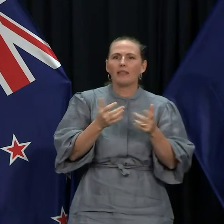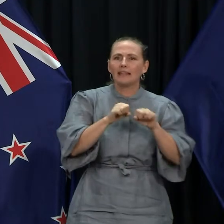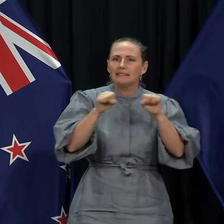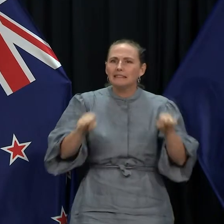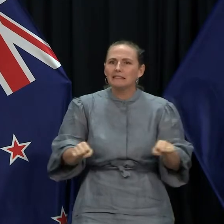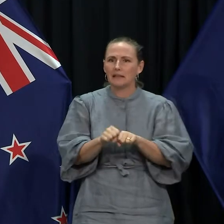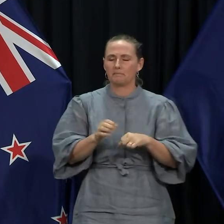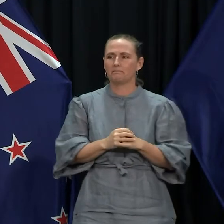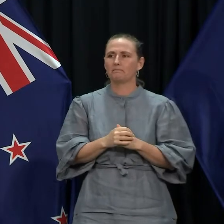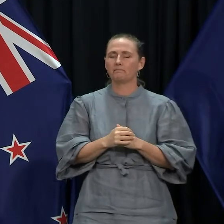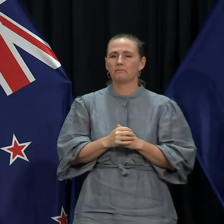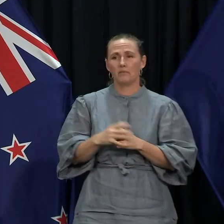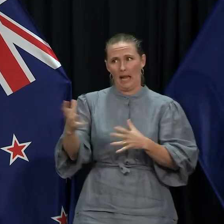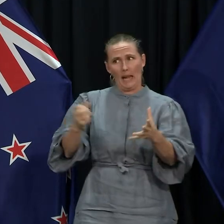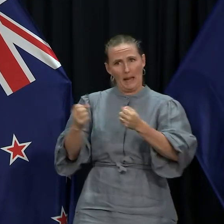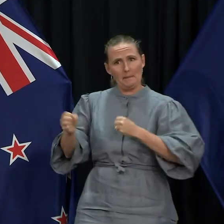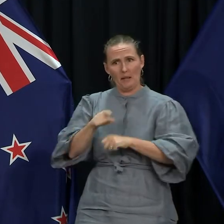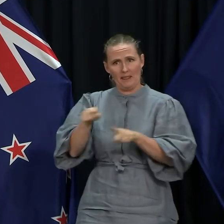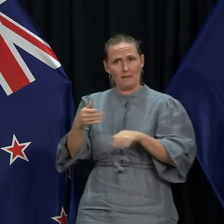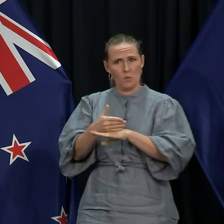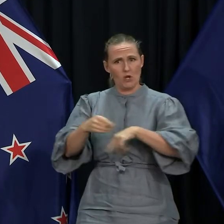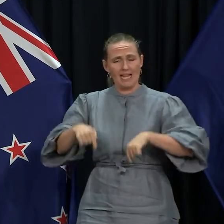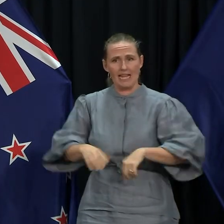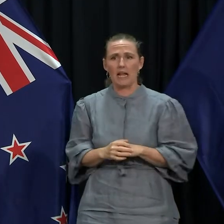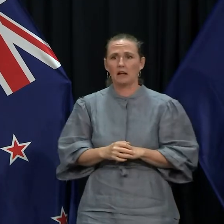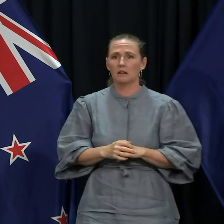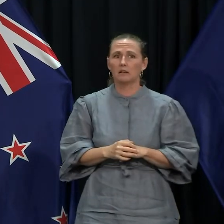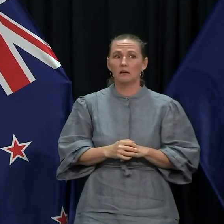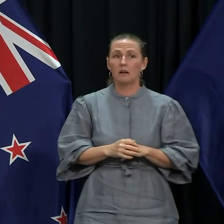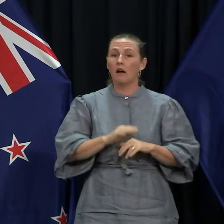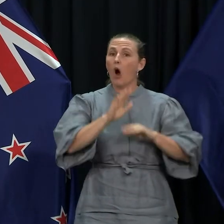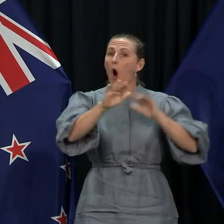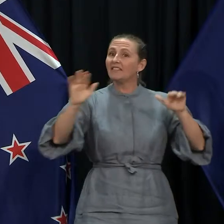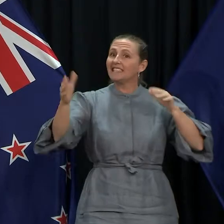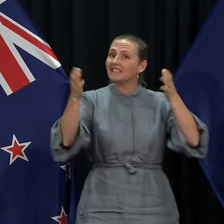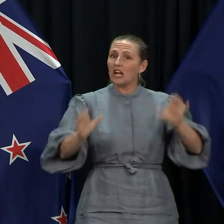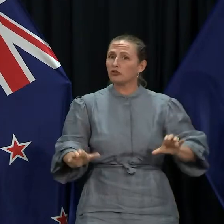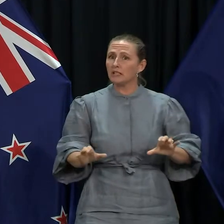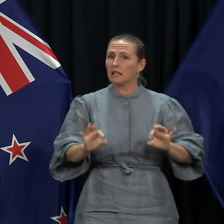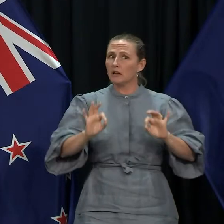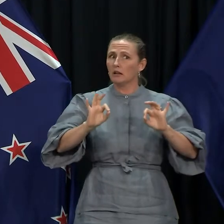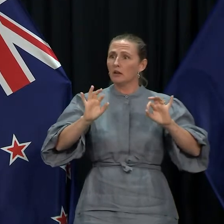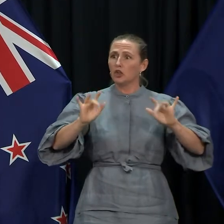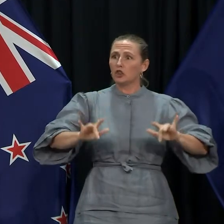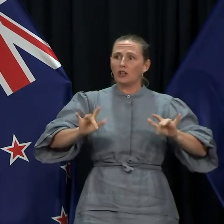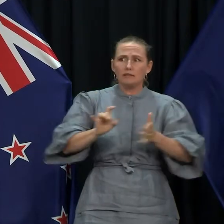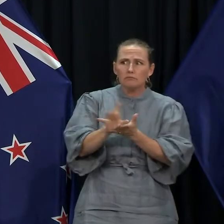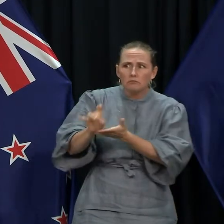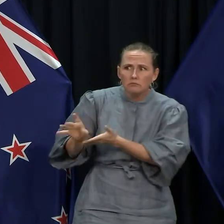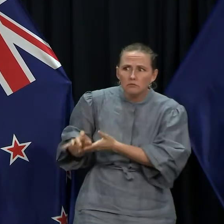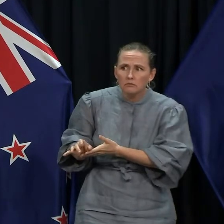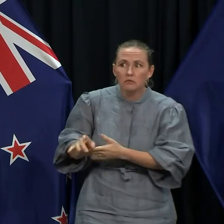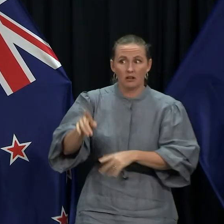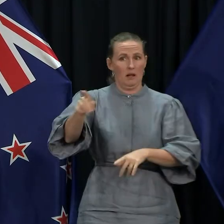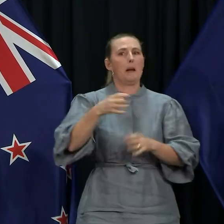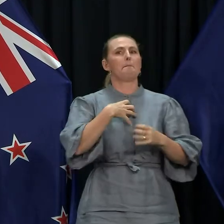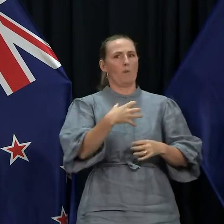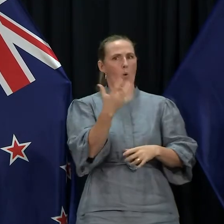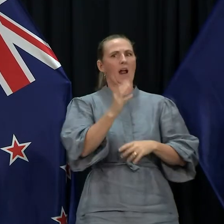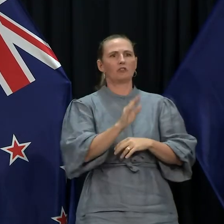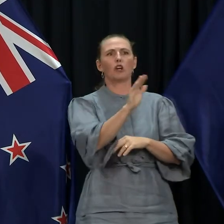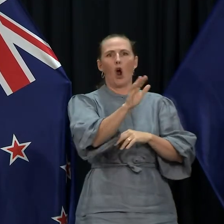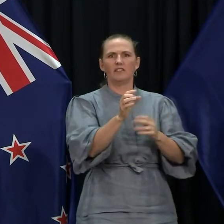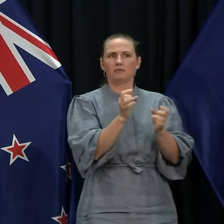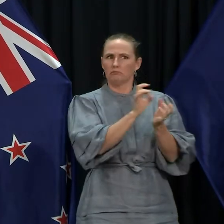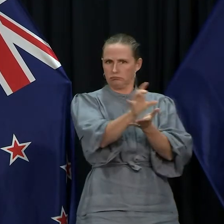that very few countries have recalled their diplomatic representatives from Russia, and that is... Sorry? More and more are starting Some to, yes, though.